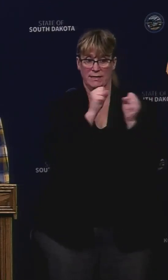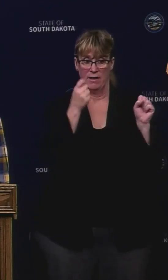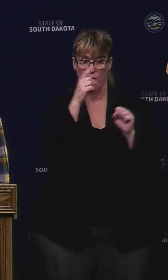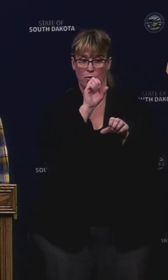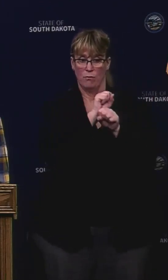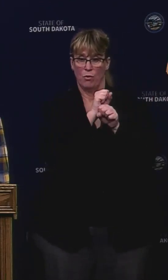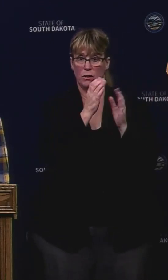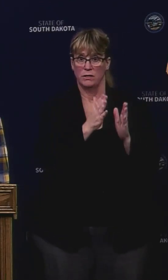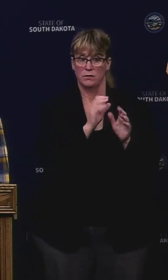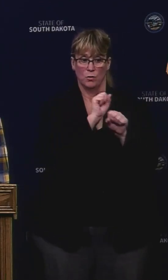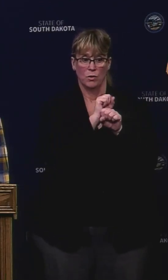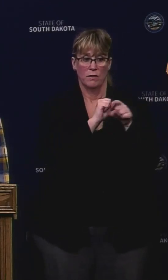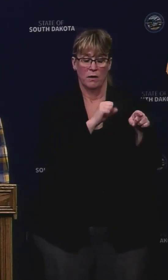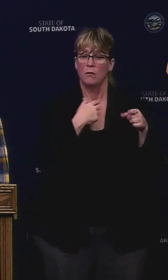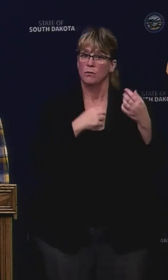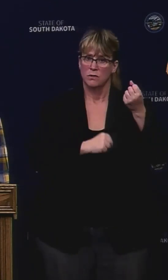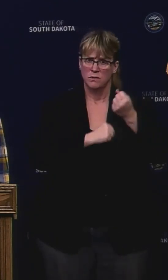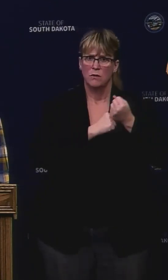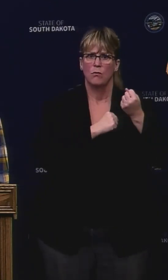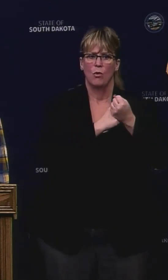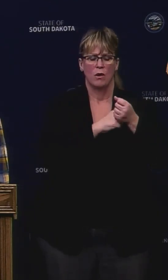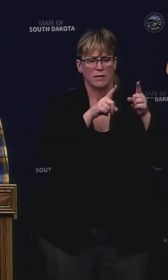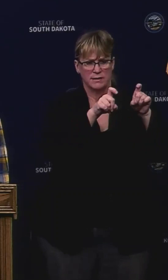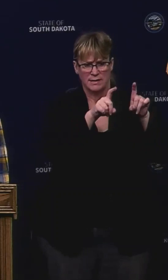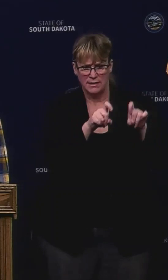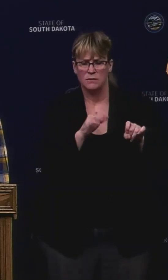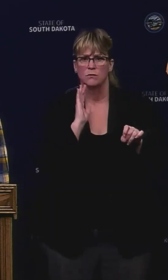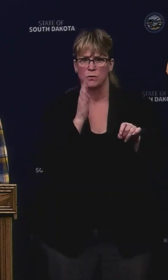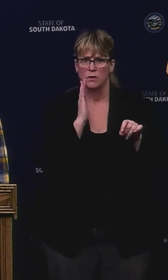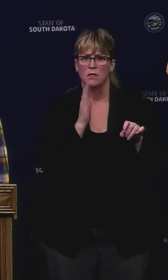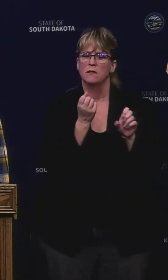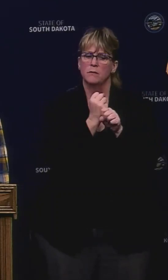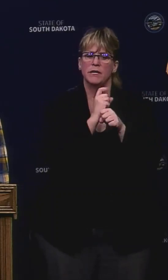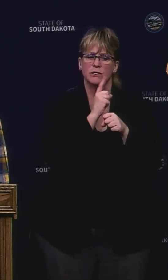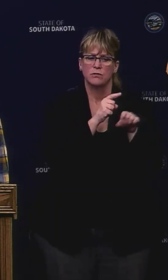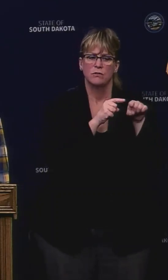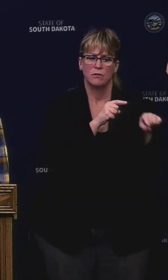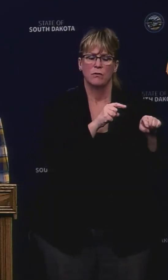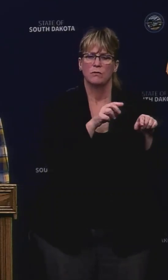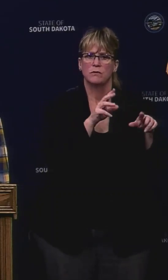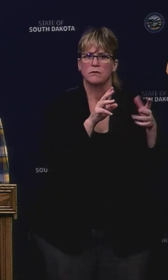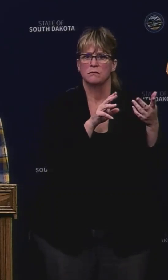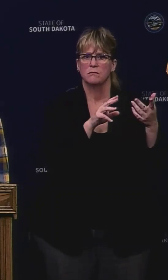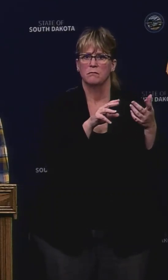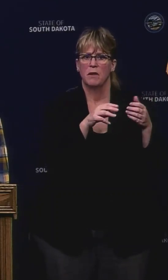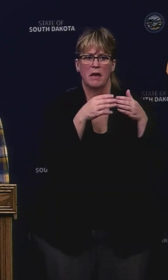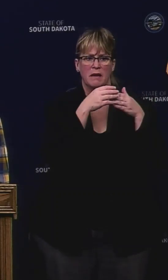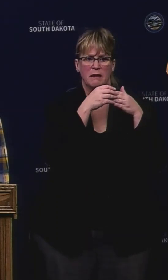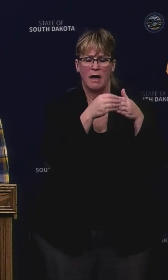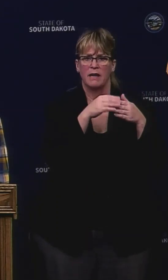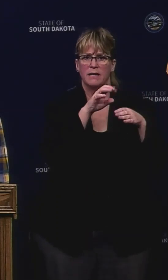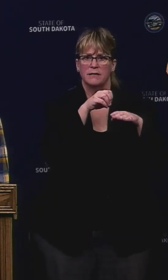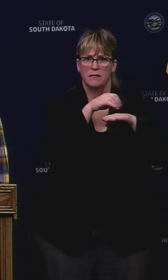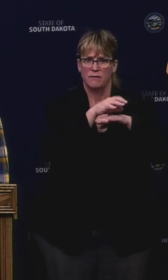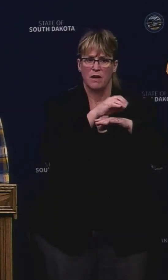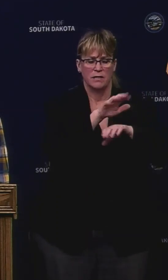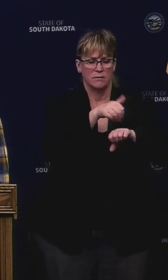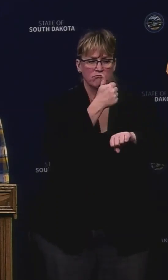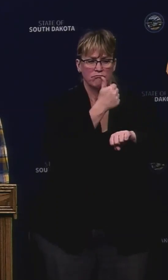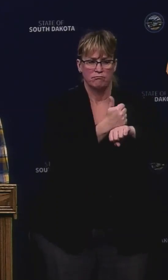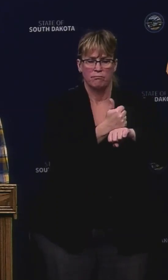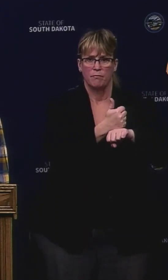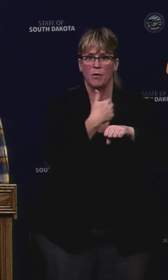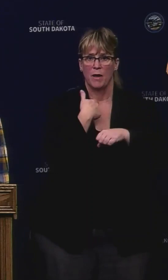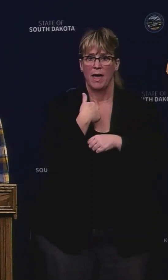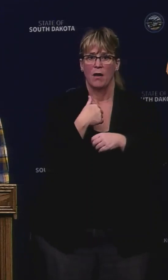there. We will be supporting them in testing and making sure that those guidelines were put into place. We all have